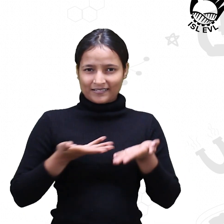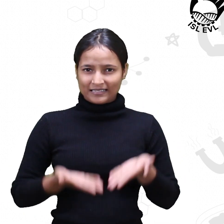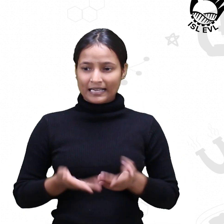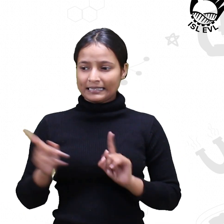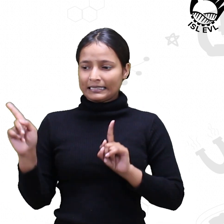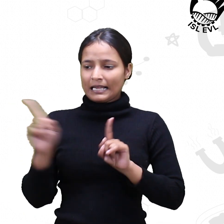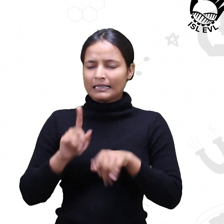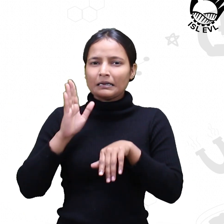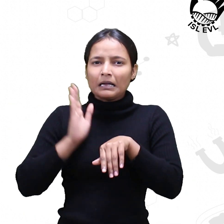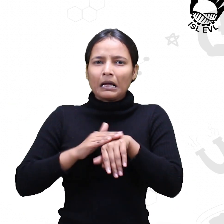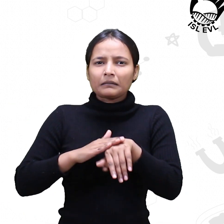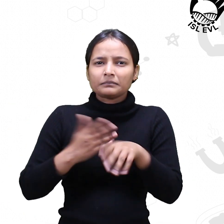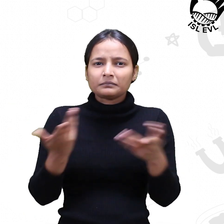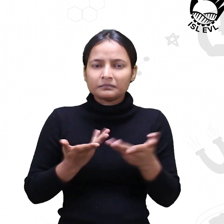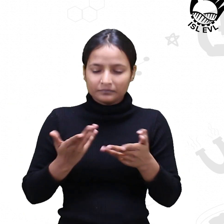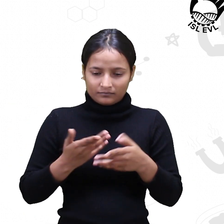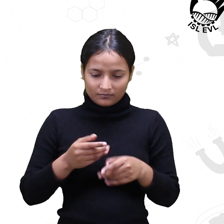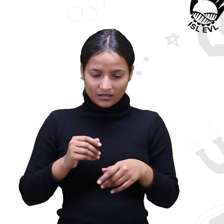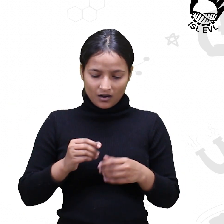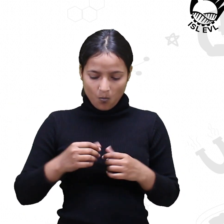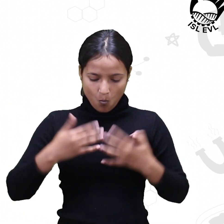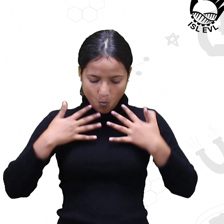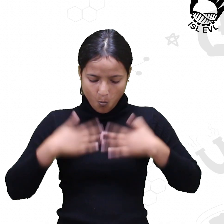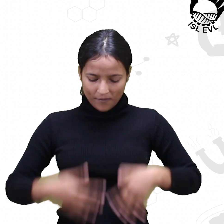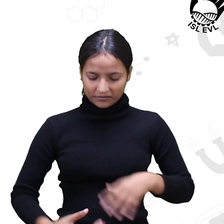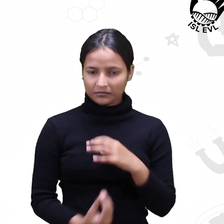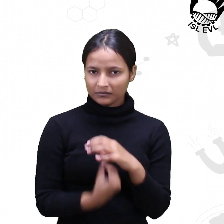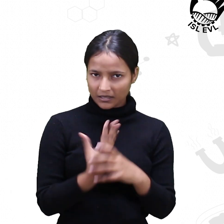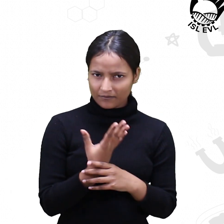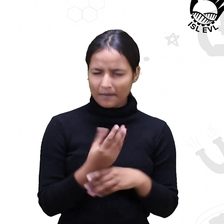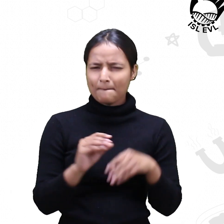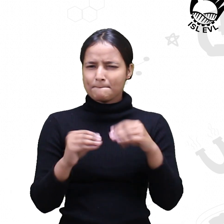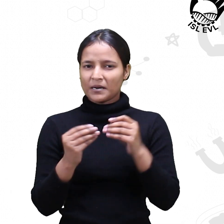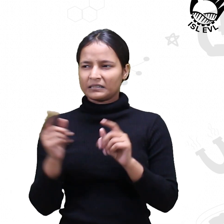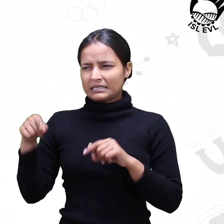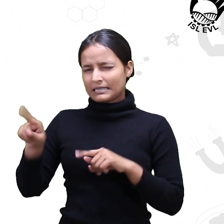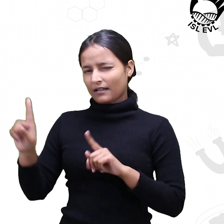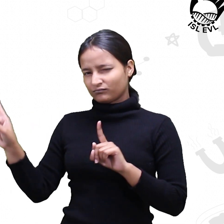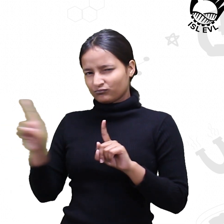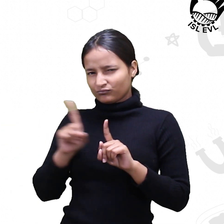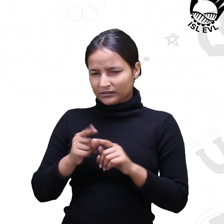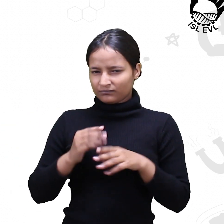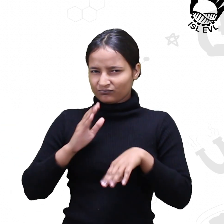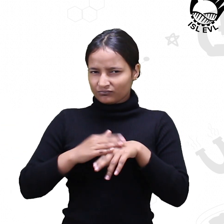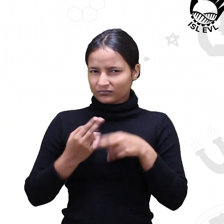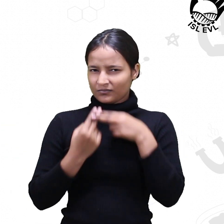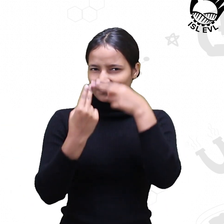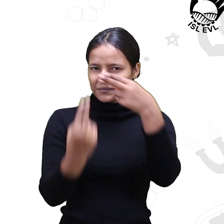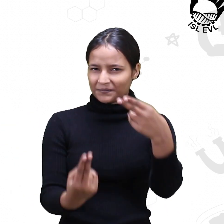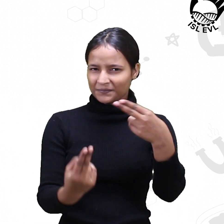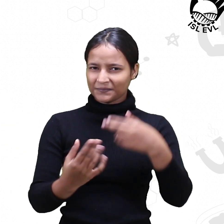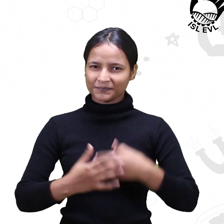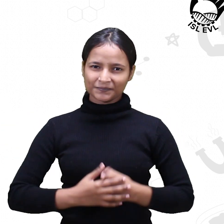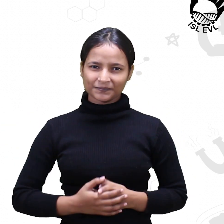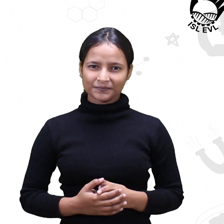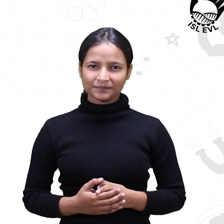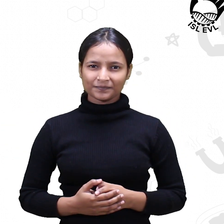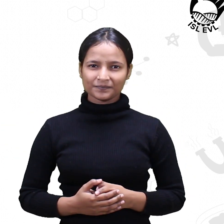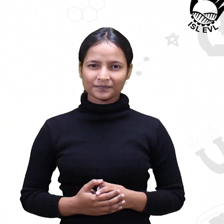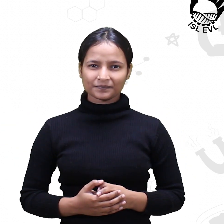development and, let him tell us about his journey in the lab himself. So I asked,